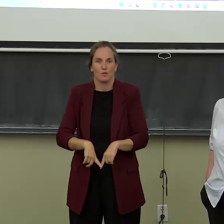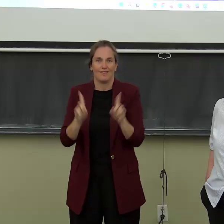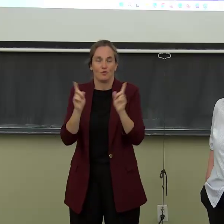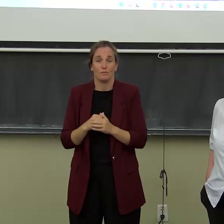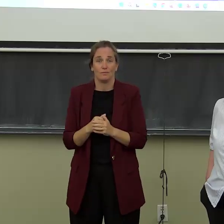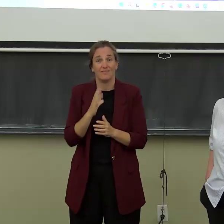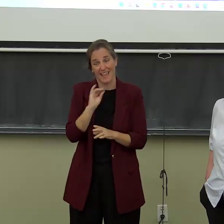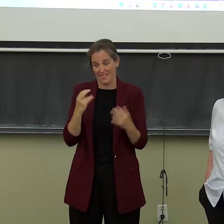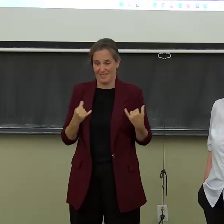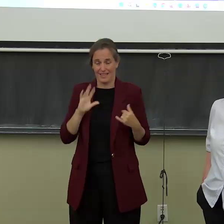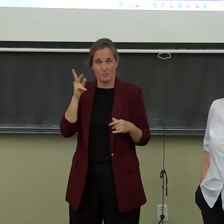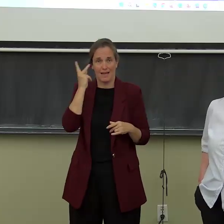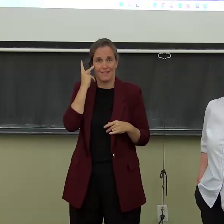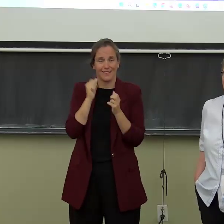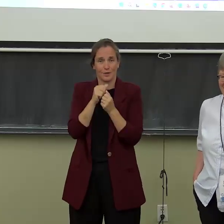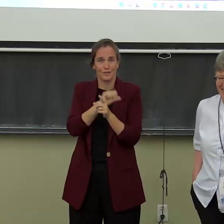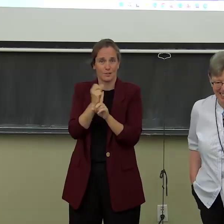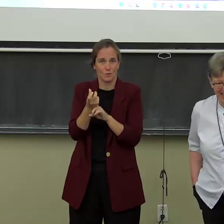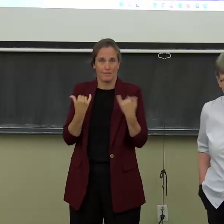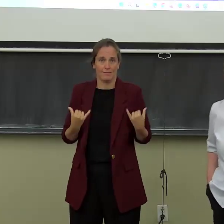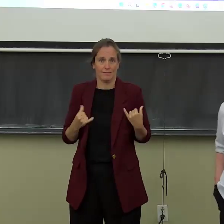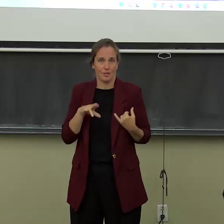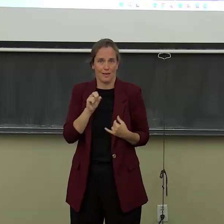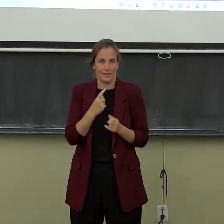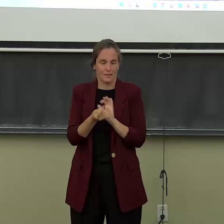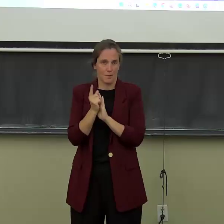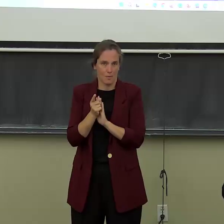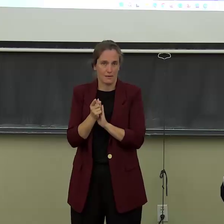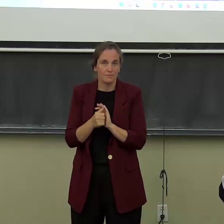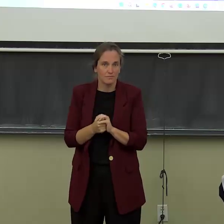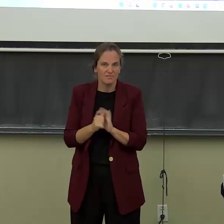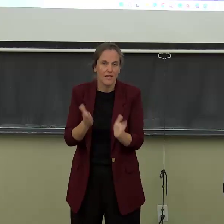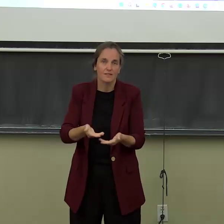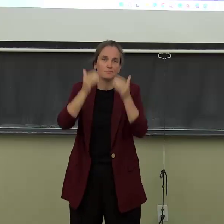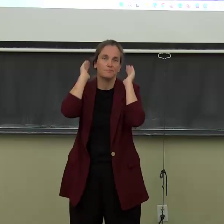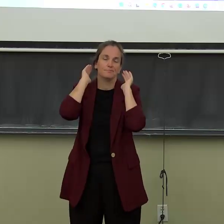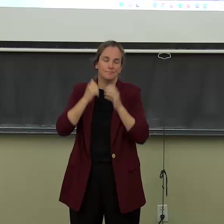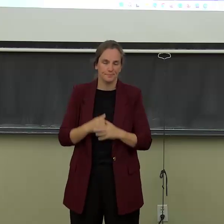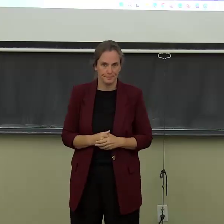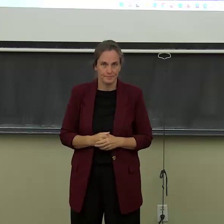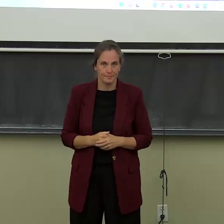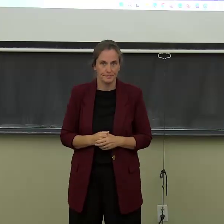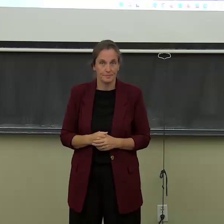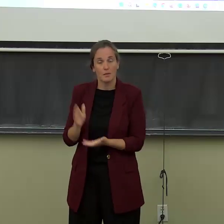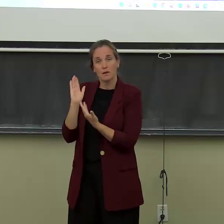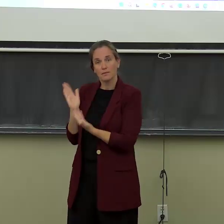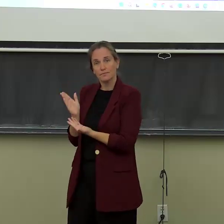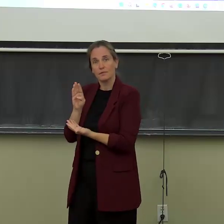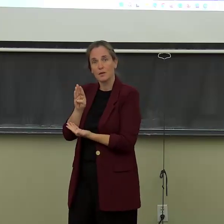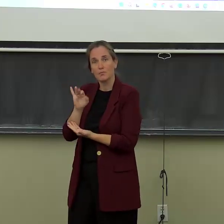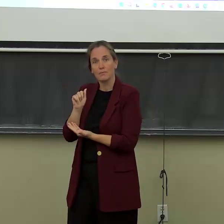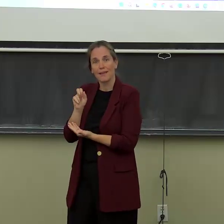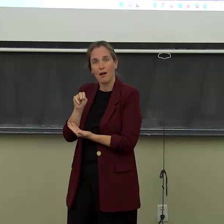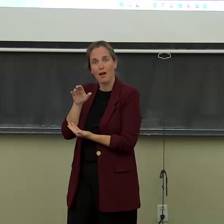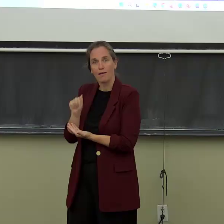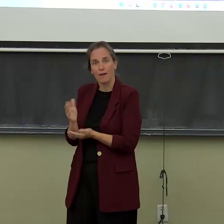this political climate here in the US at the moment, it is overwhelming. But Bianca and